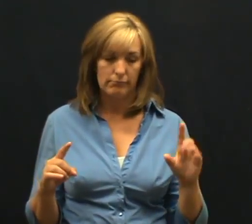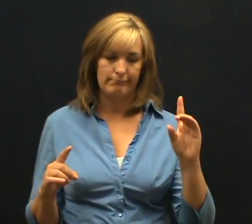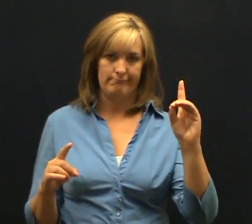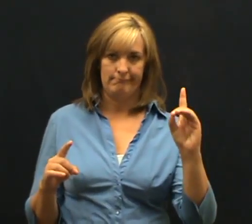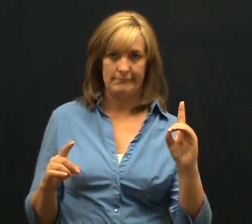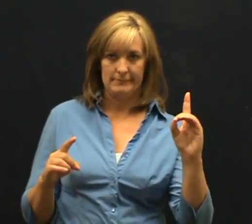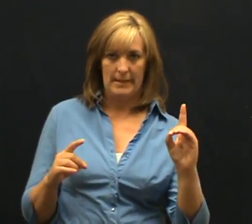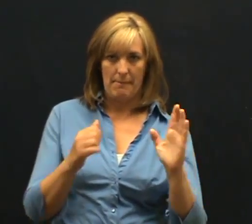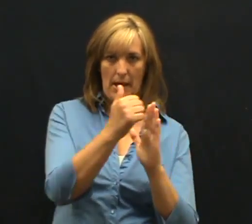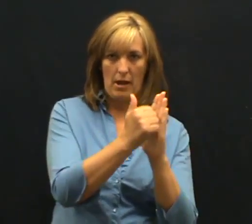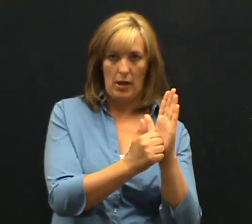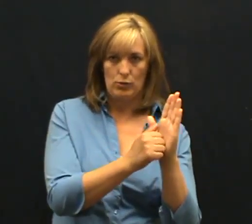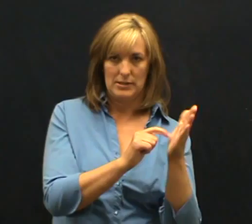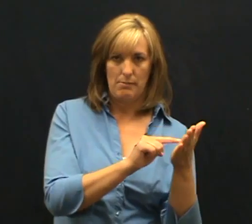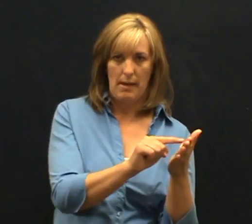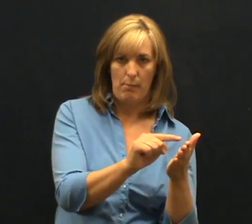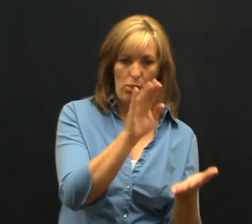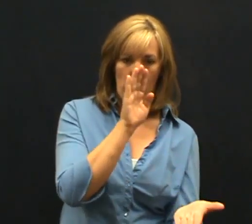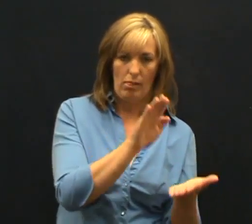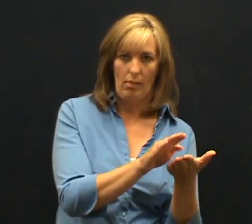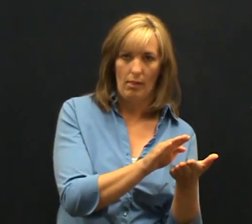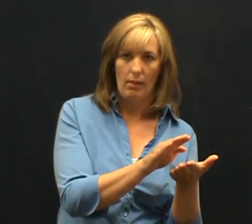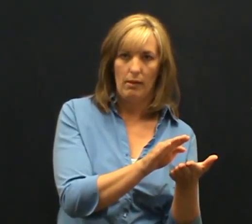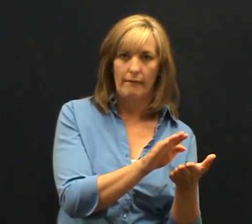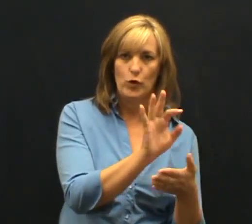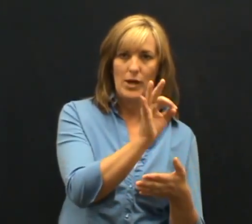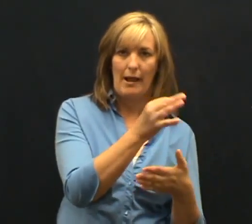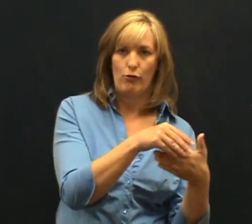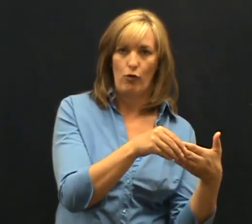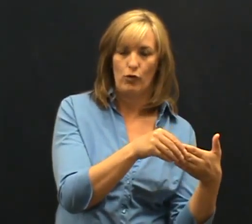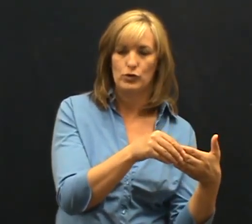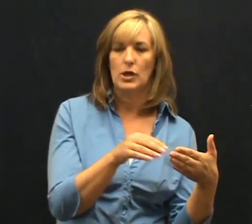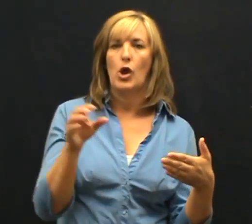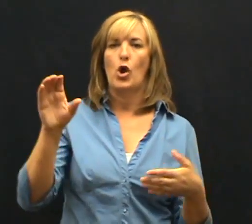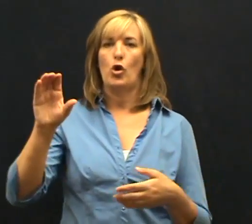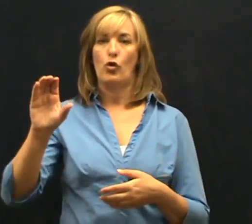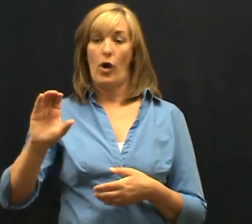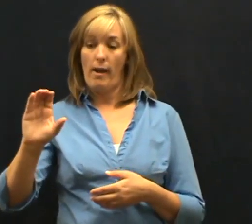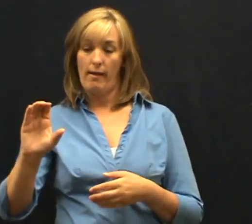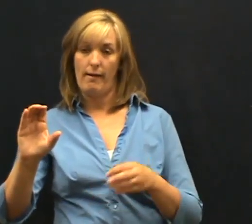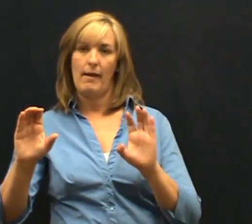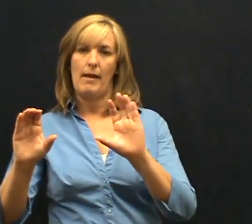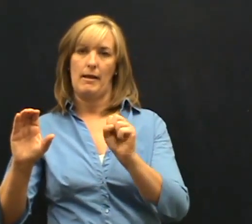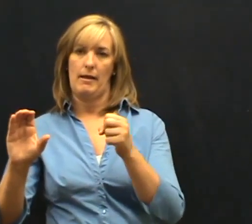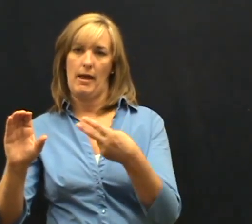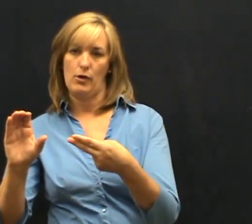reduce accounts payable by that extra $9, and we would credit cash to reduce cash by that